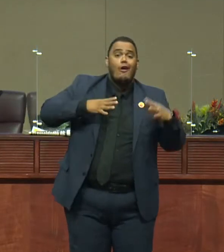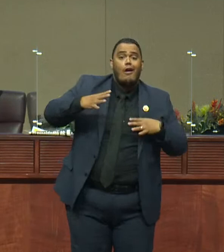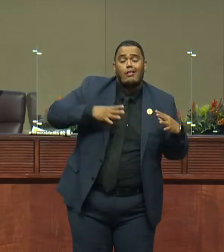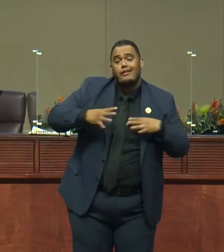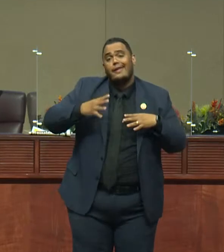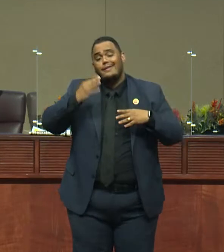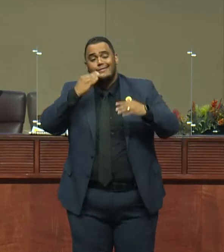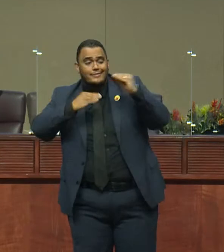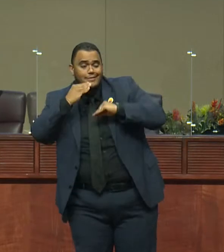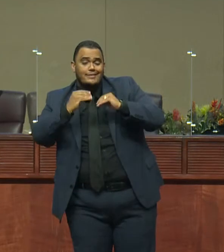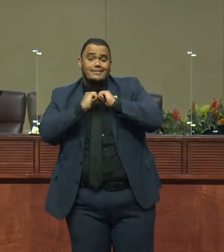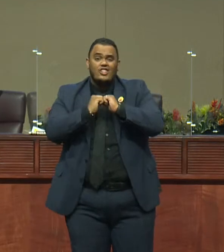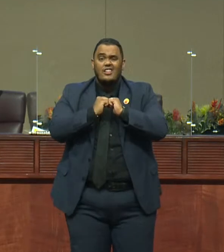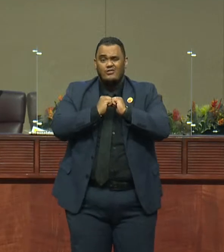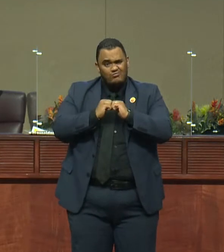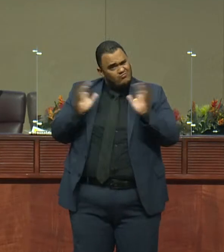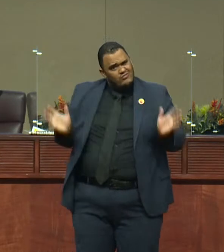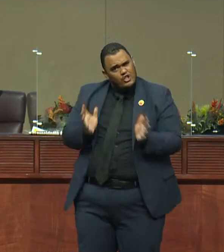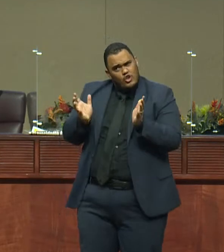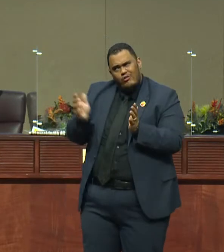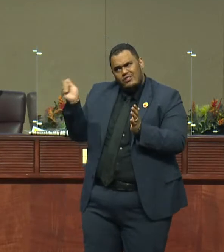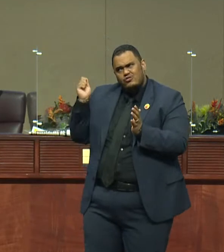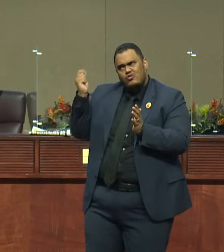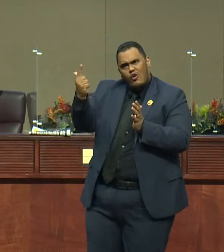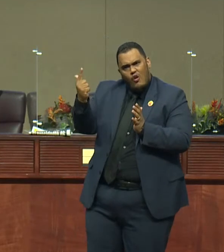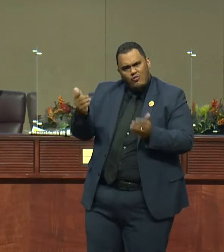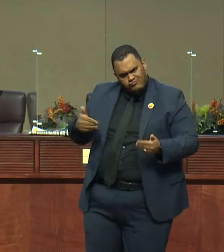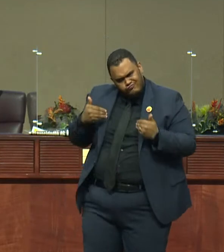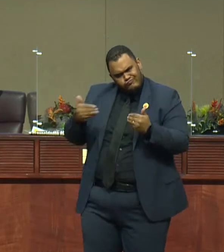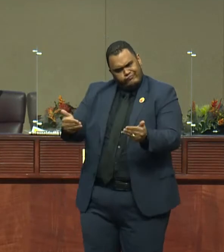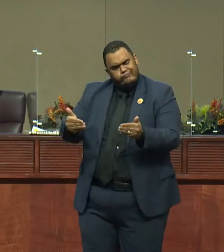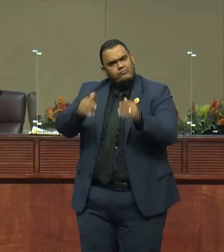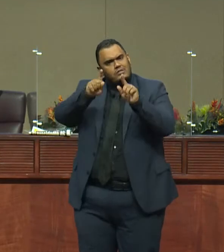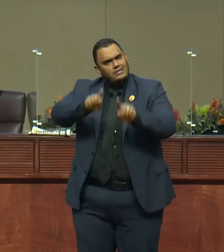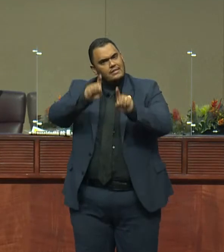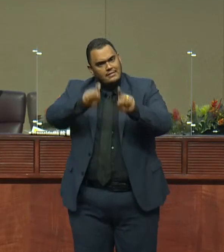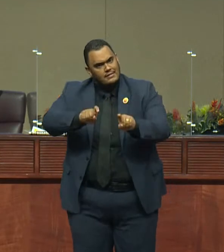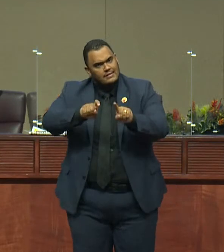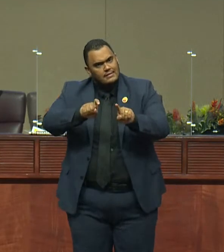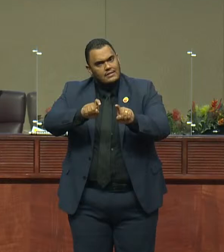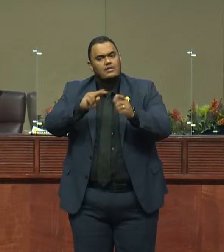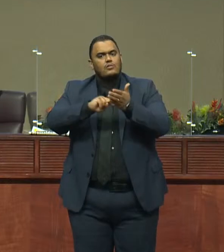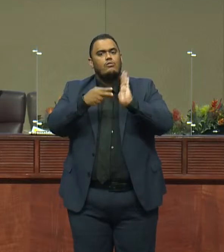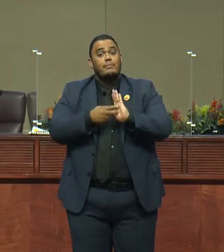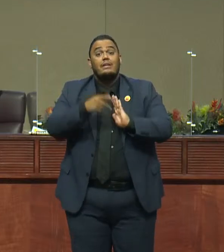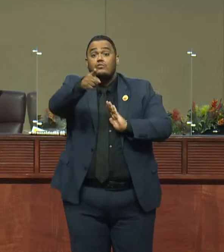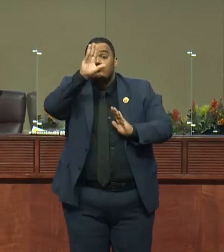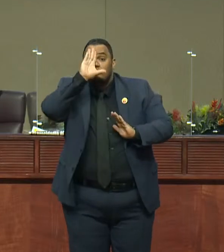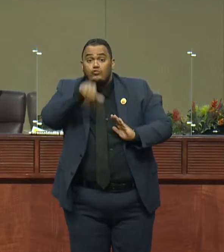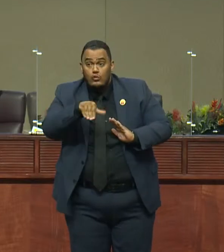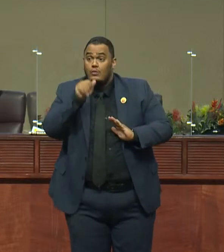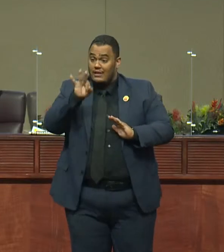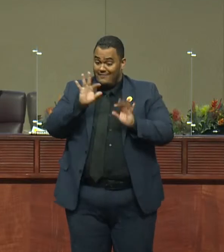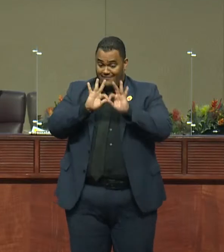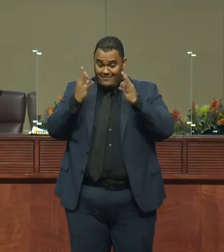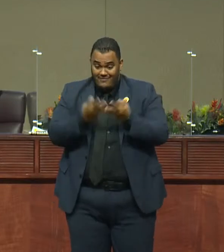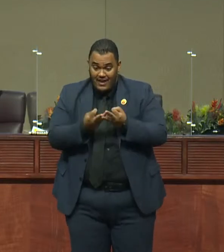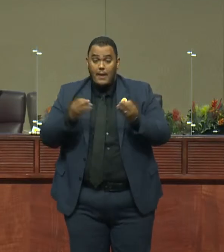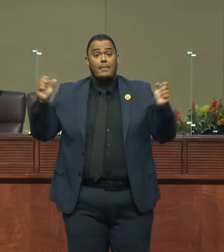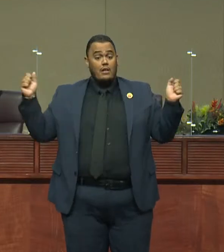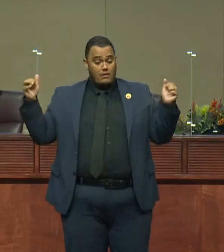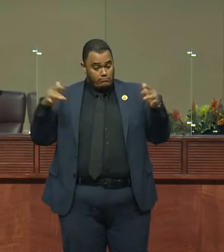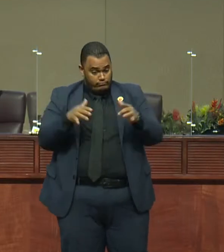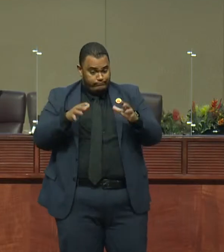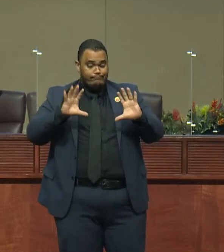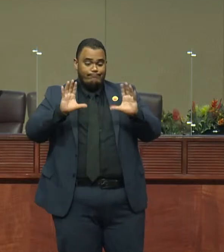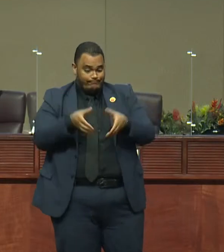family members to get tested. At least that way you know when you congregate with your families what your status